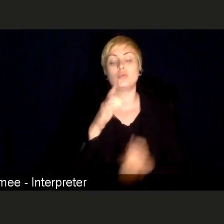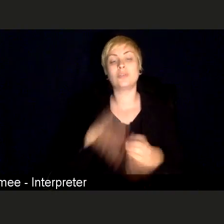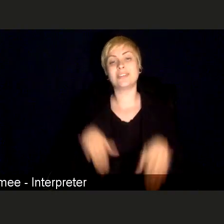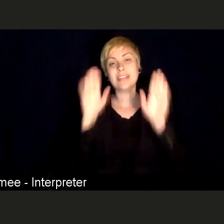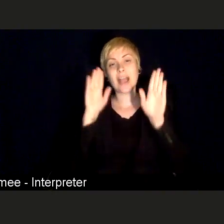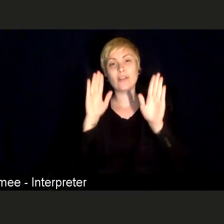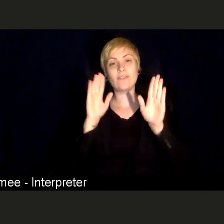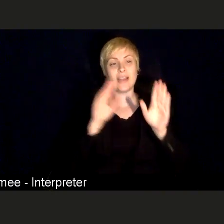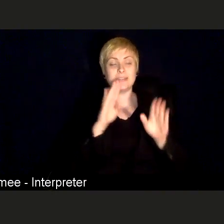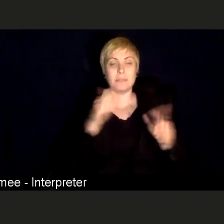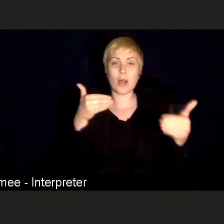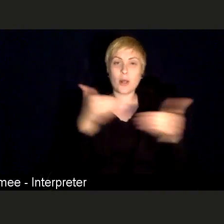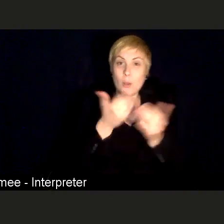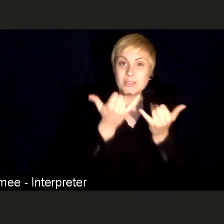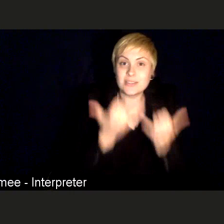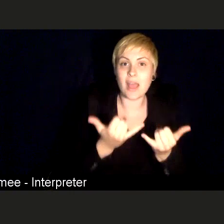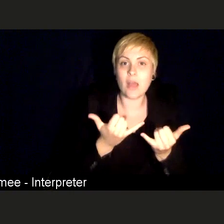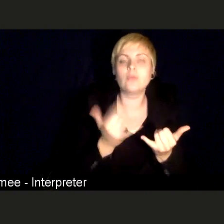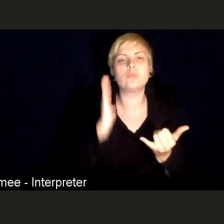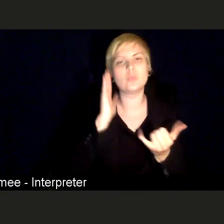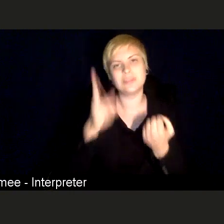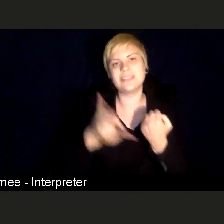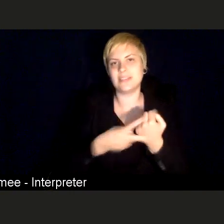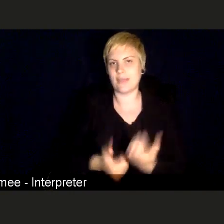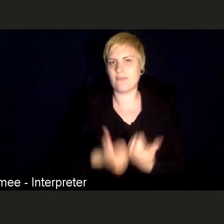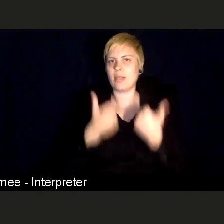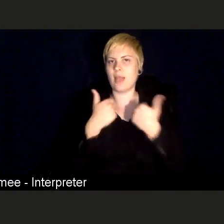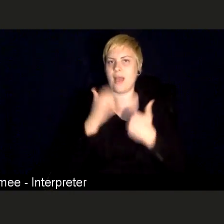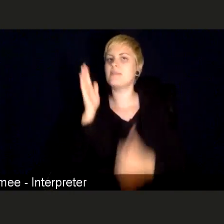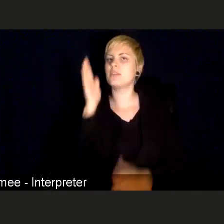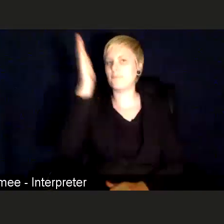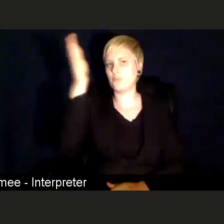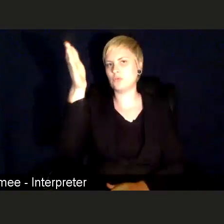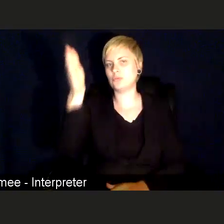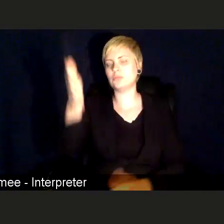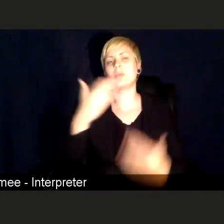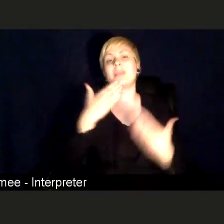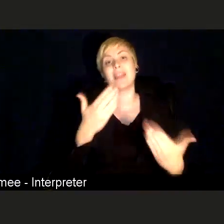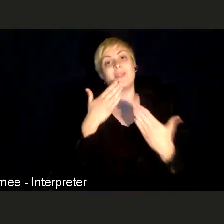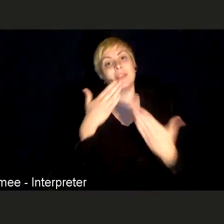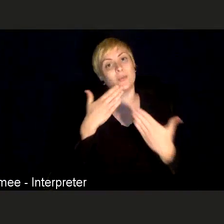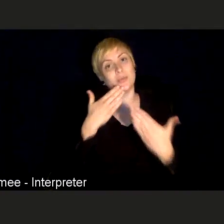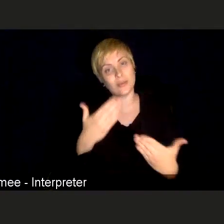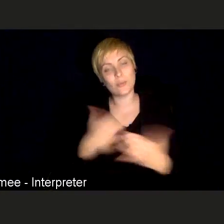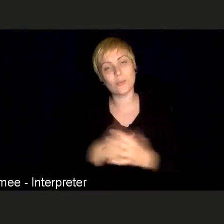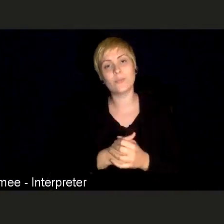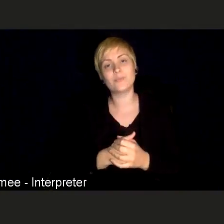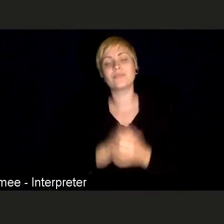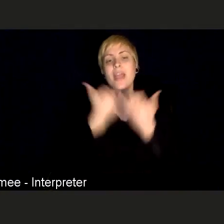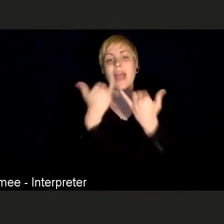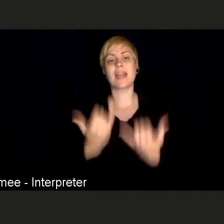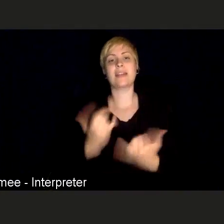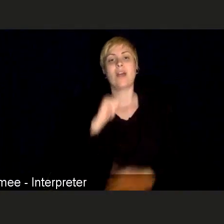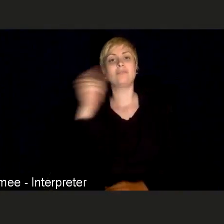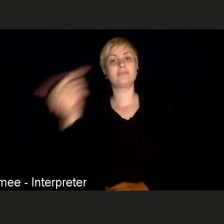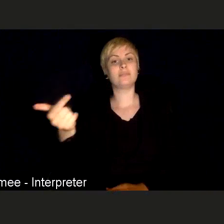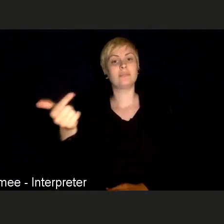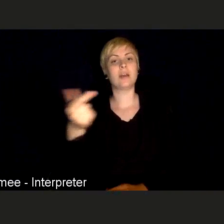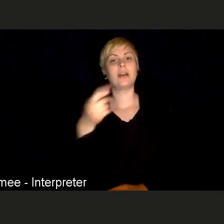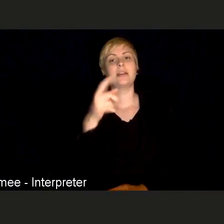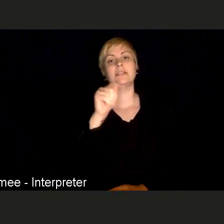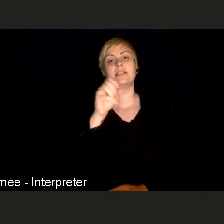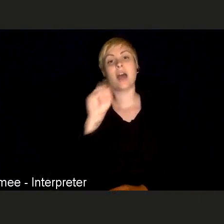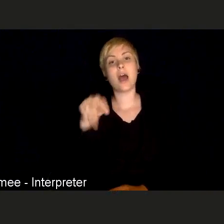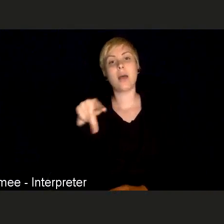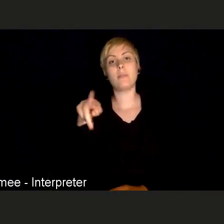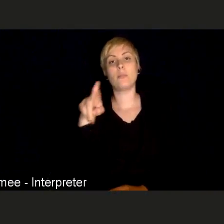are certain to save lives in the future. So thank you very much. I'm now going to turn you over to Mr. Tom Protack, the